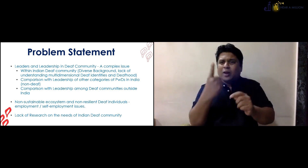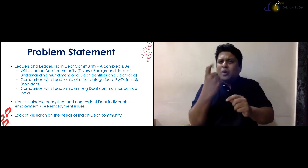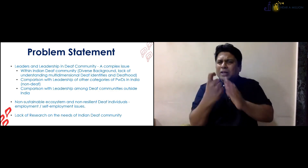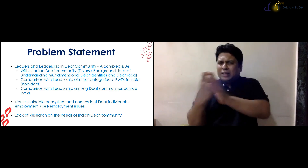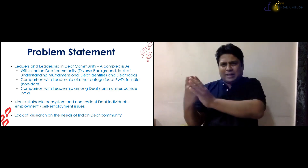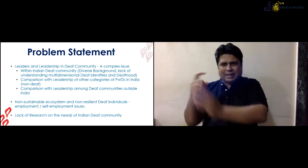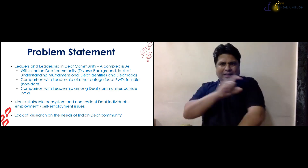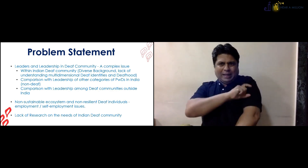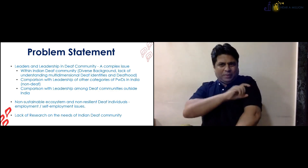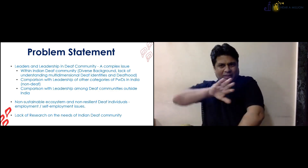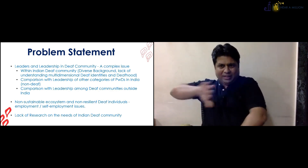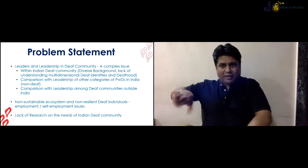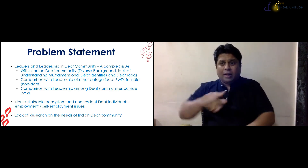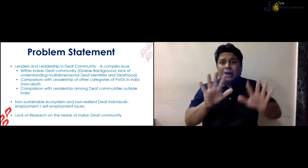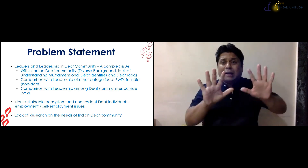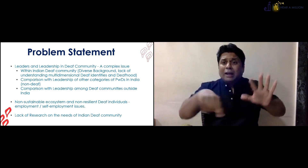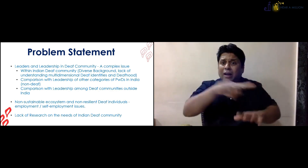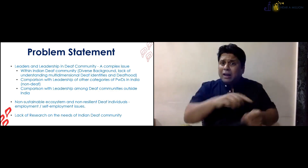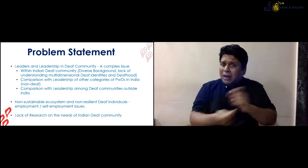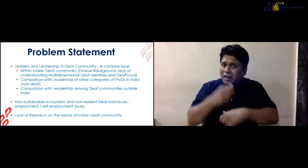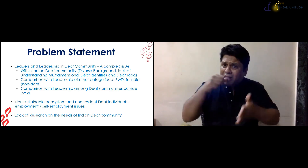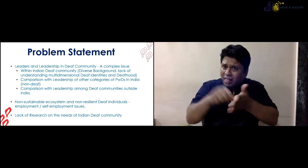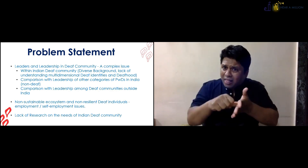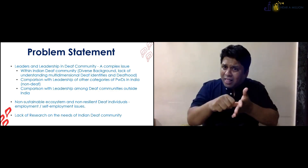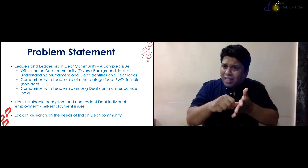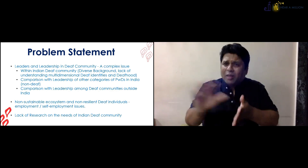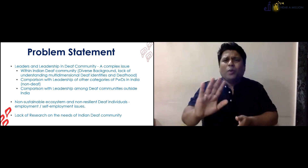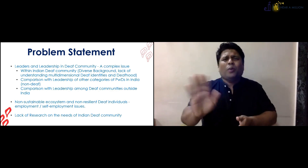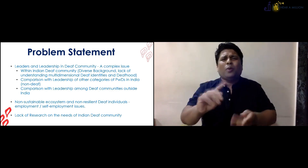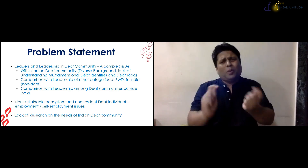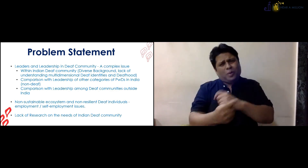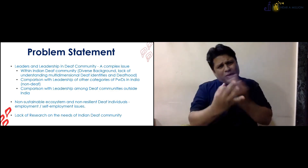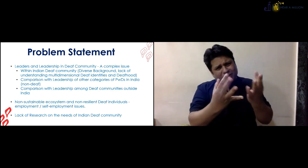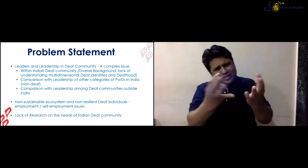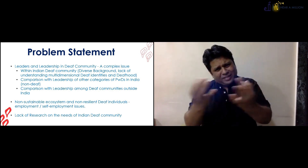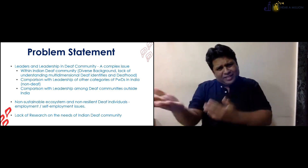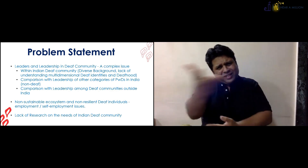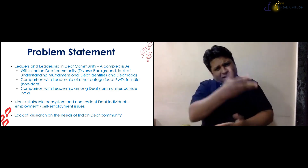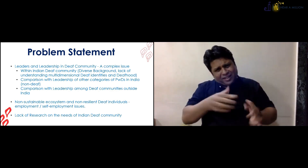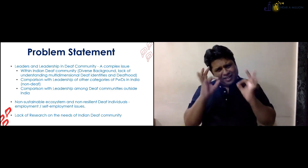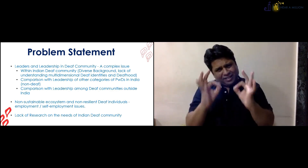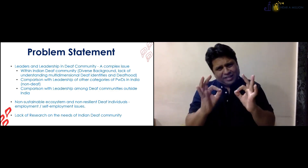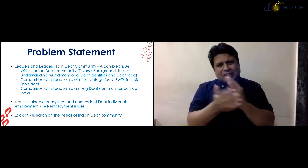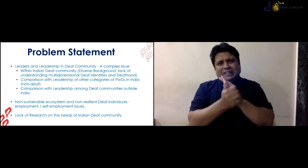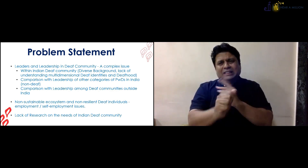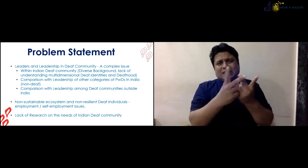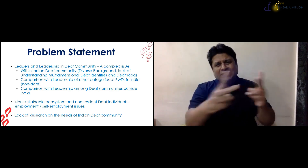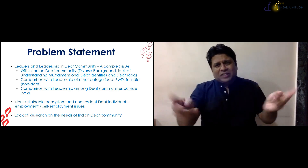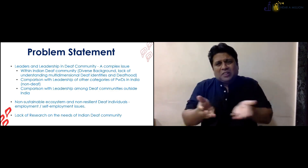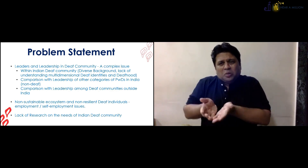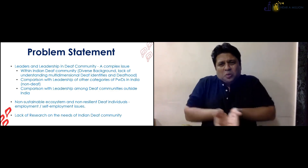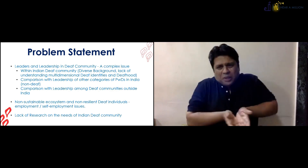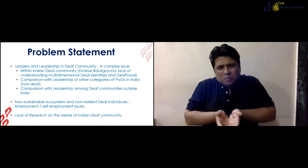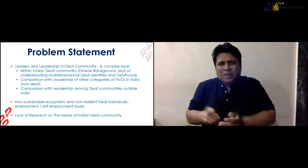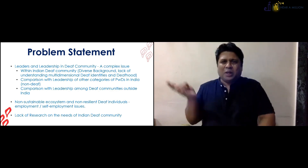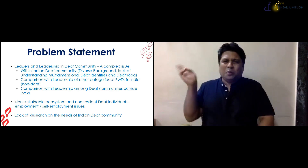that all the other people, like except for the captain, there are 10 people? Do you think all those 10 people are foolish?